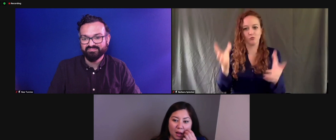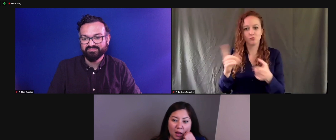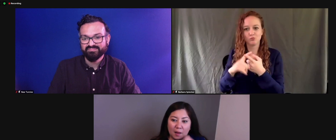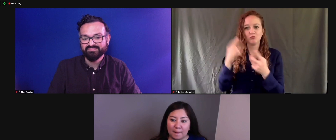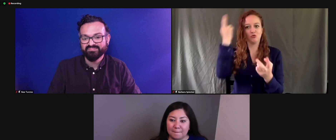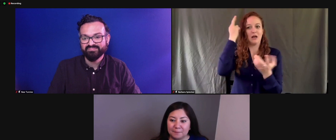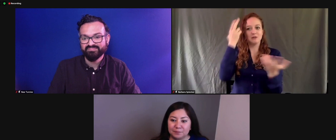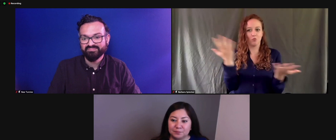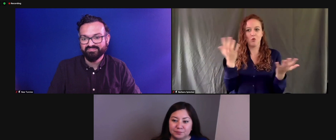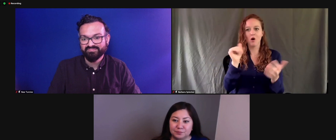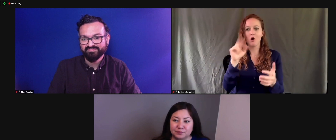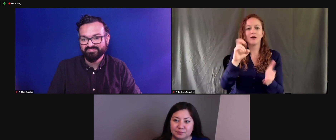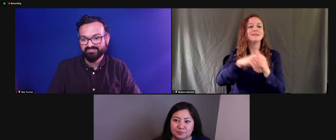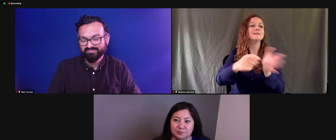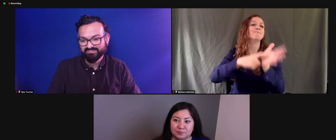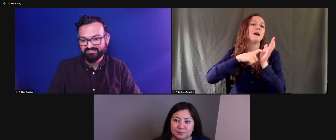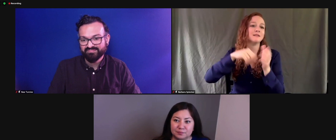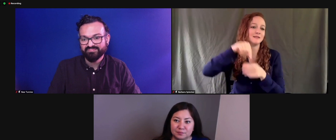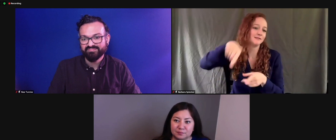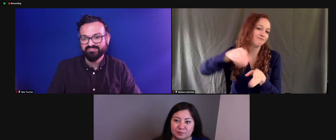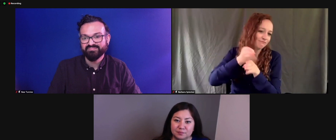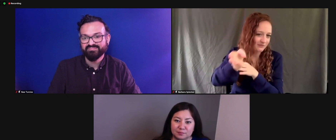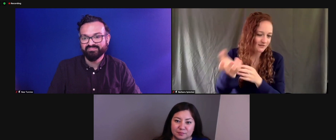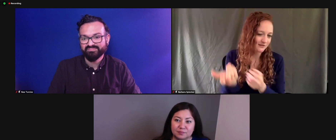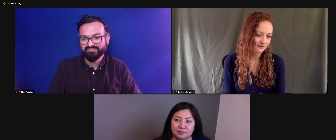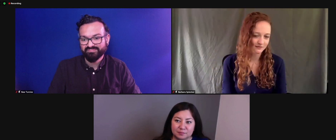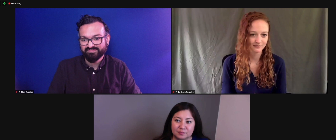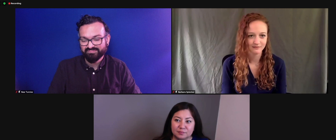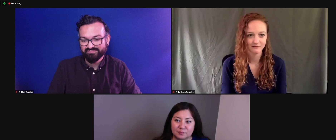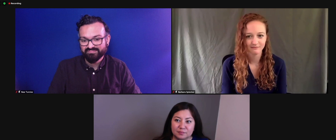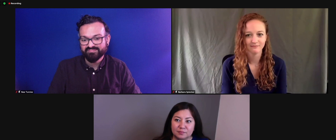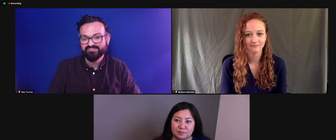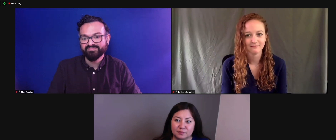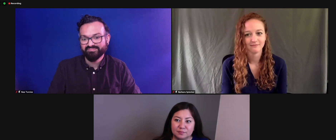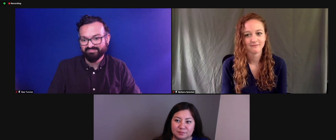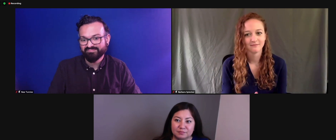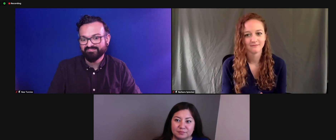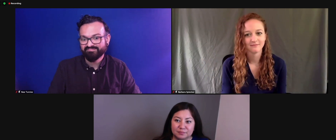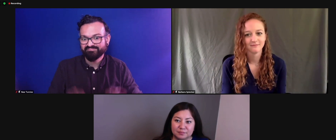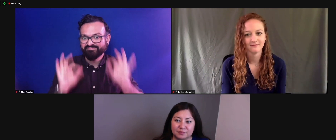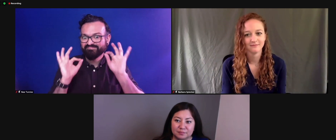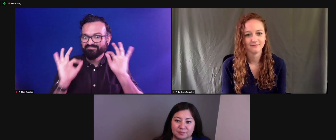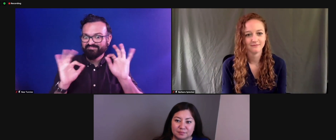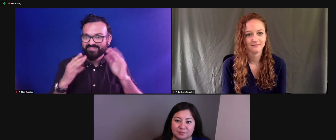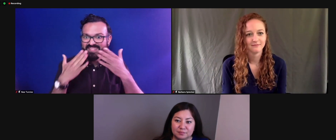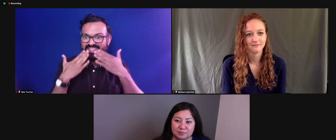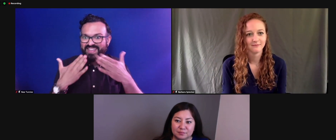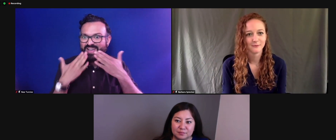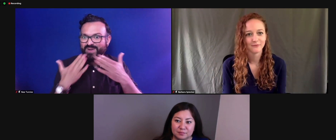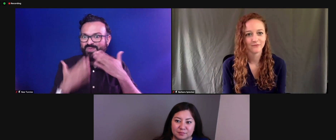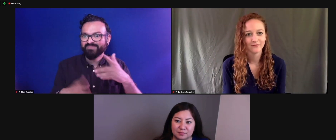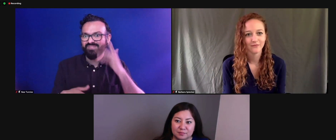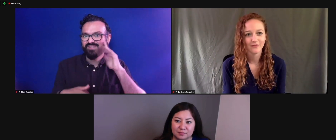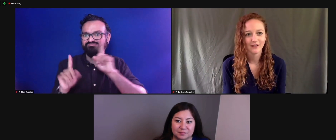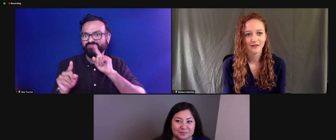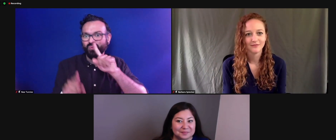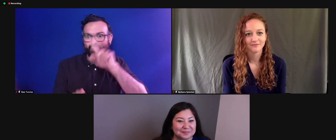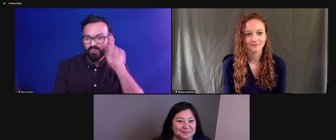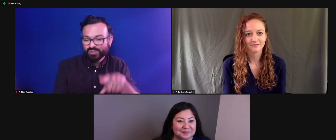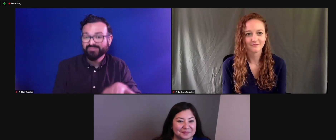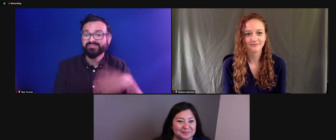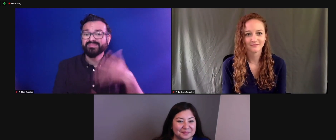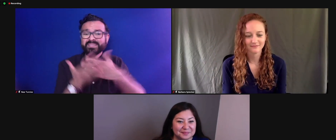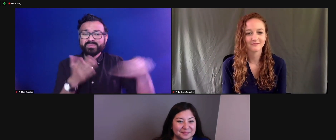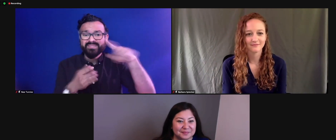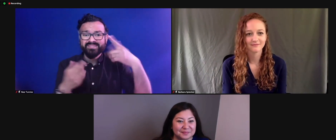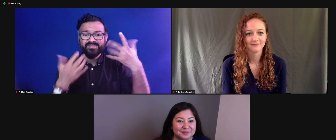where we talk about ASL in the sciences, what that looks like, practice. There really aren't many options like that. So we're trying to